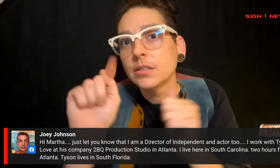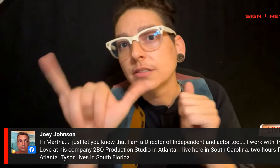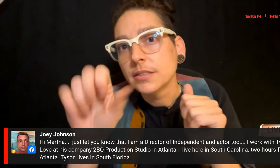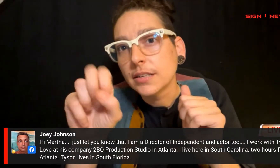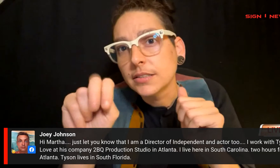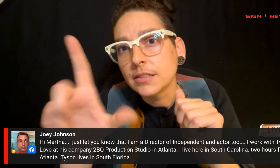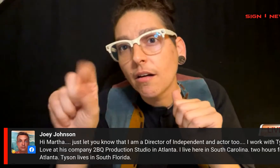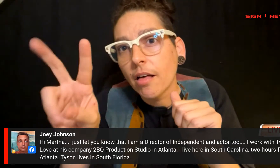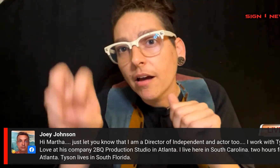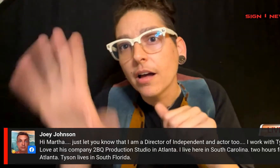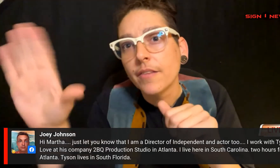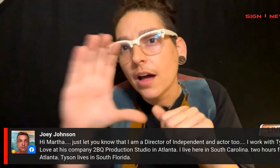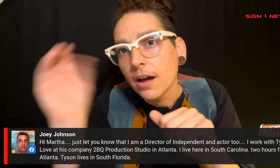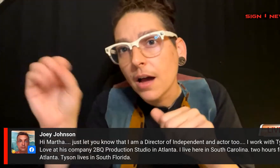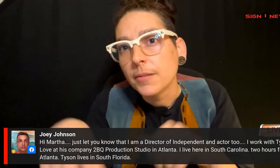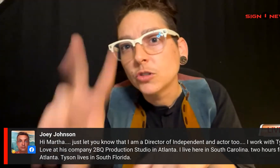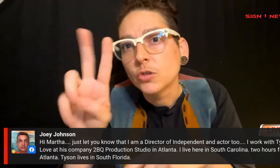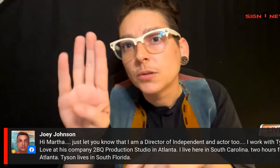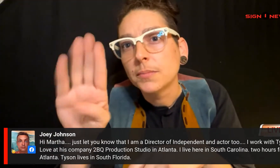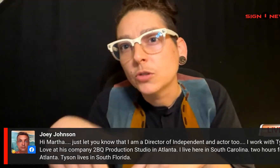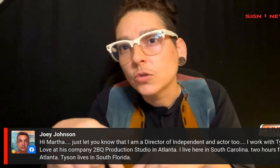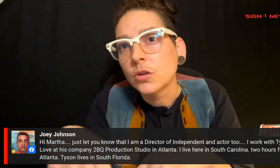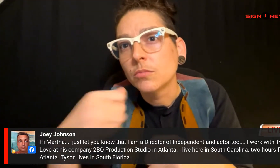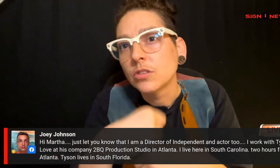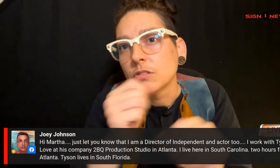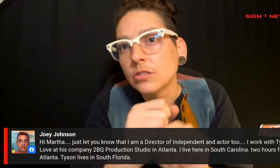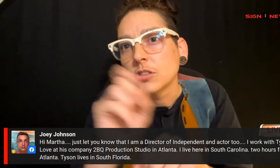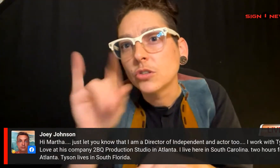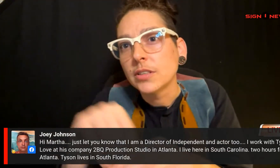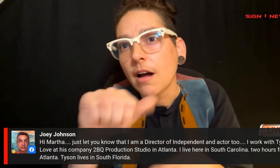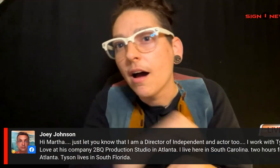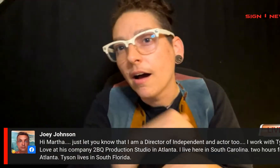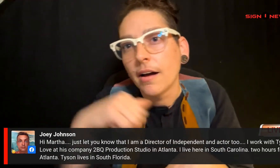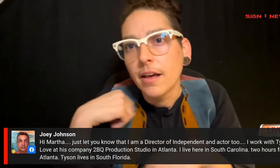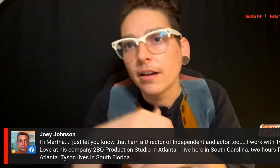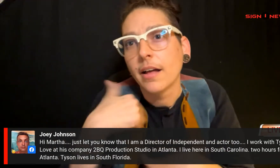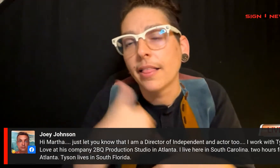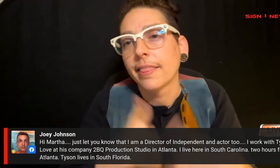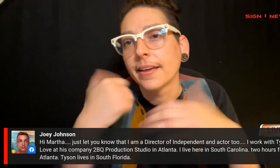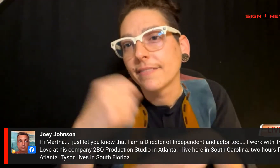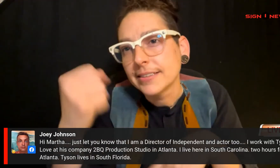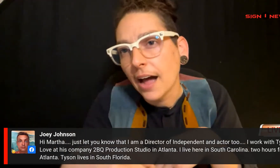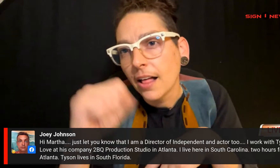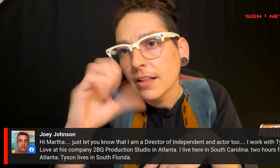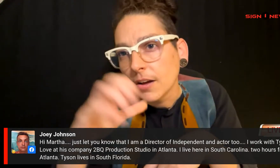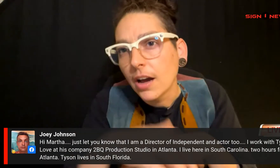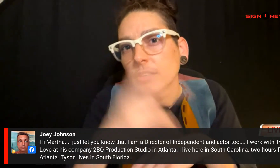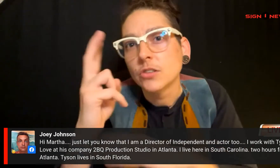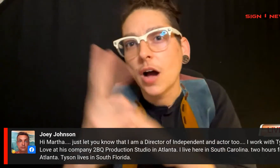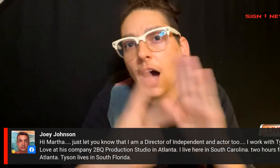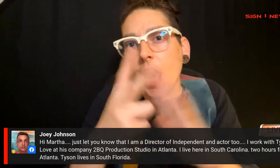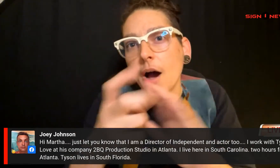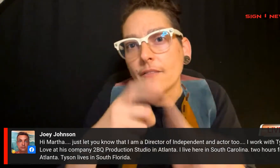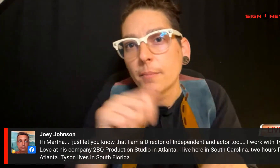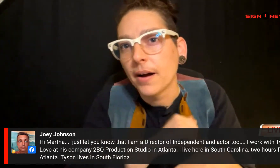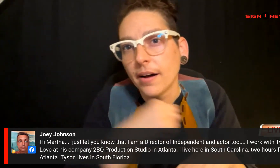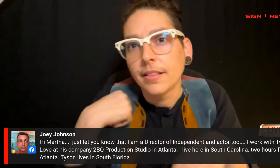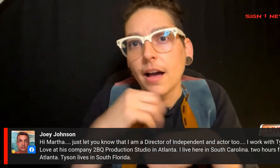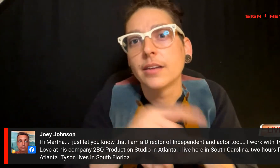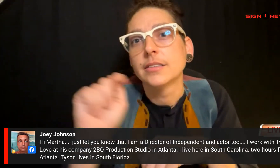independent and actor too. I work with Tyson Love at his company, 2BQ production studio in Atlanta. I live in